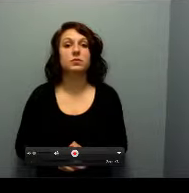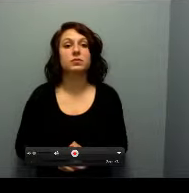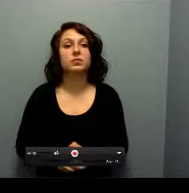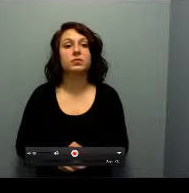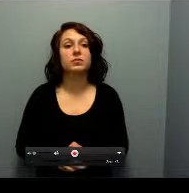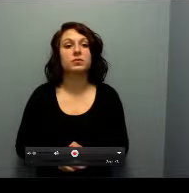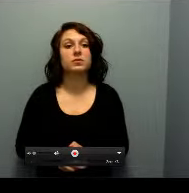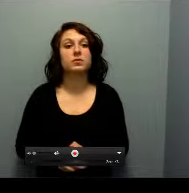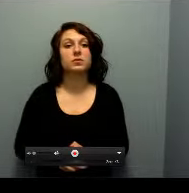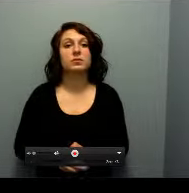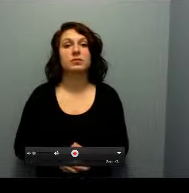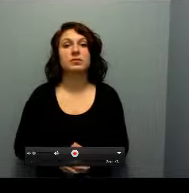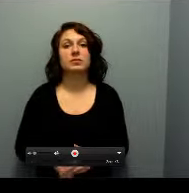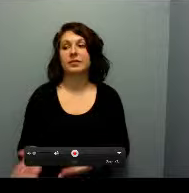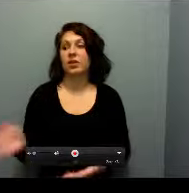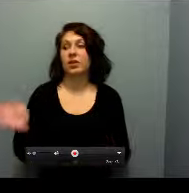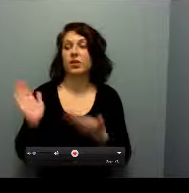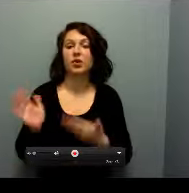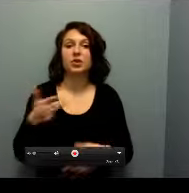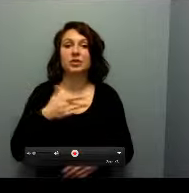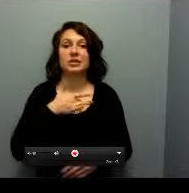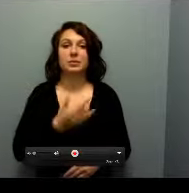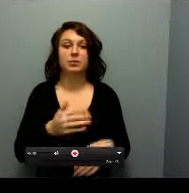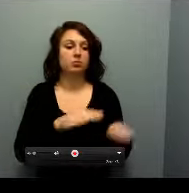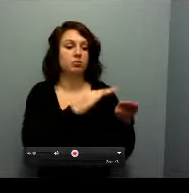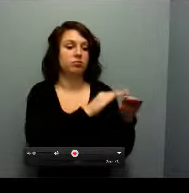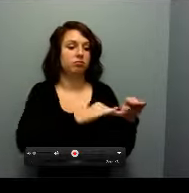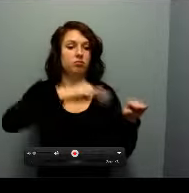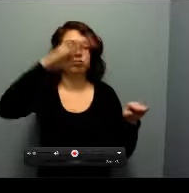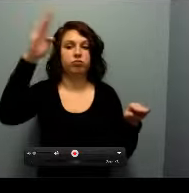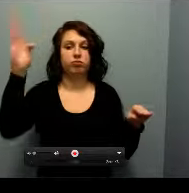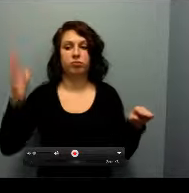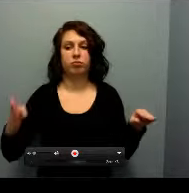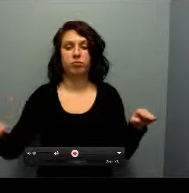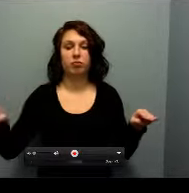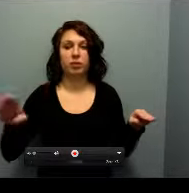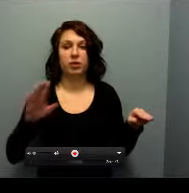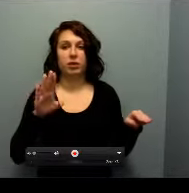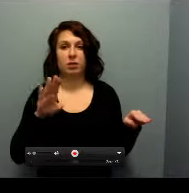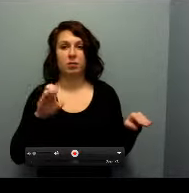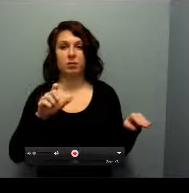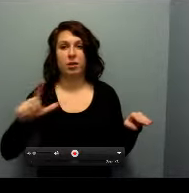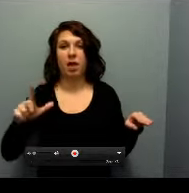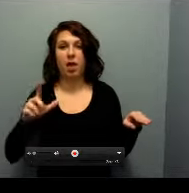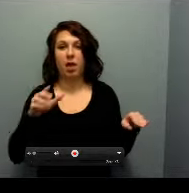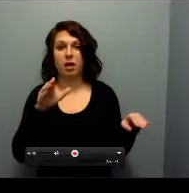So here's our typical bell curve. Pretty much, this is a visual